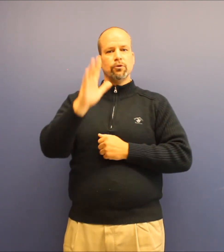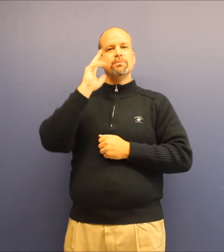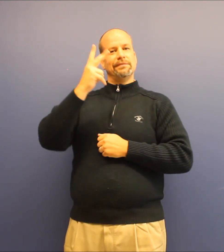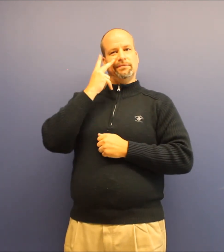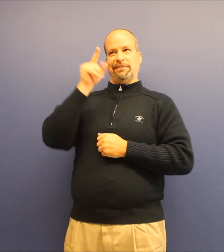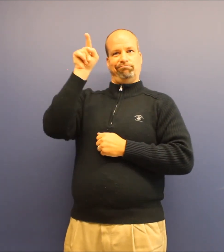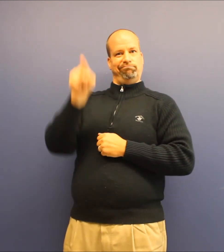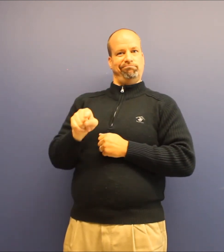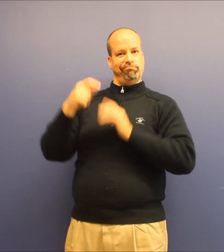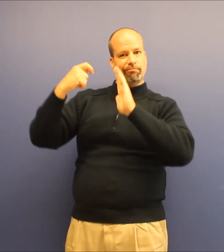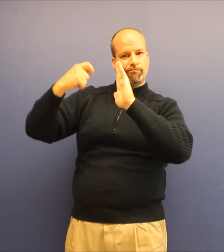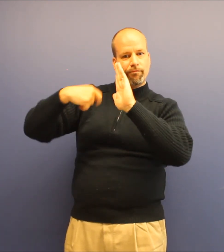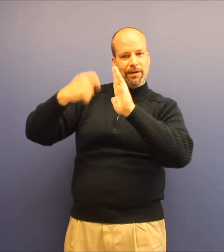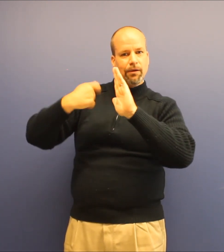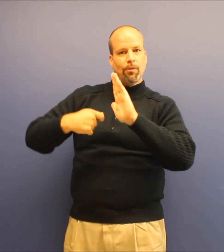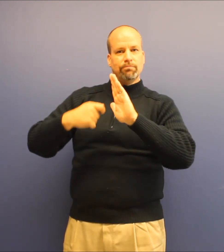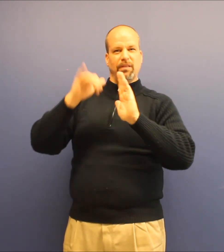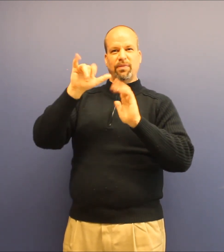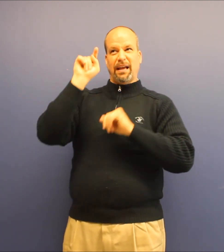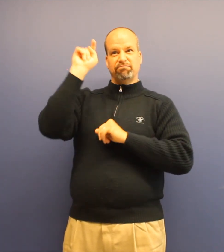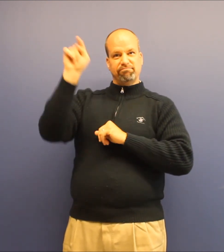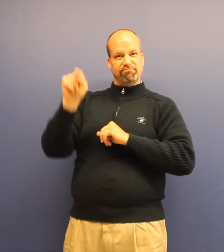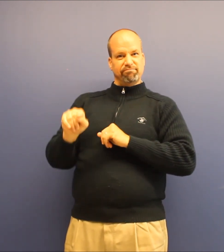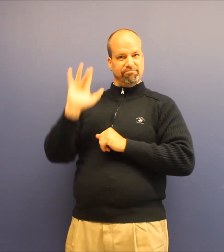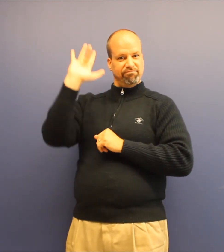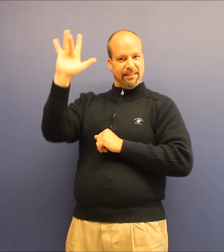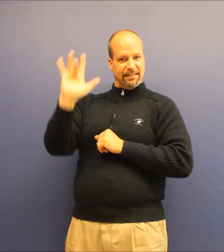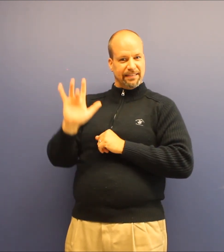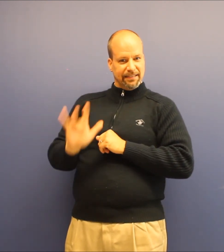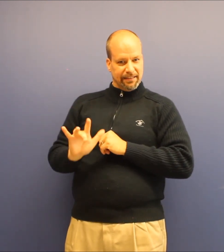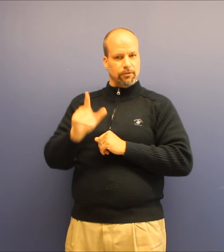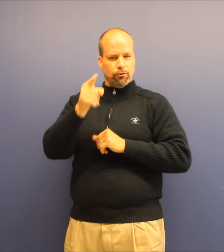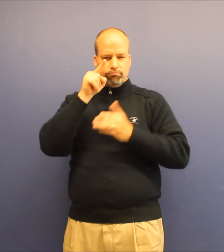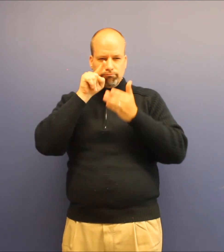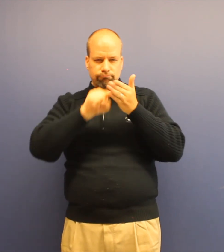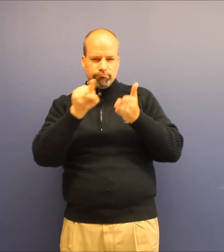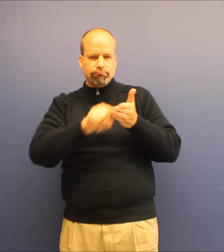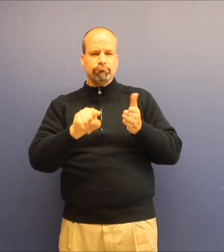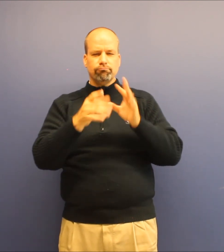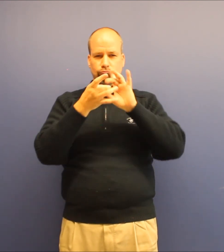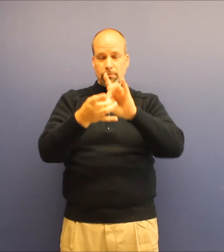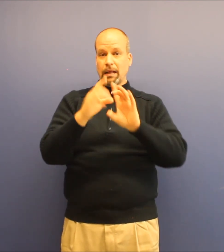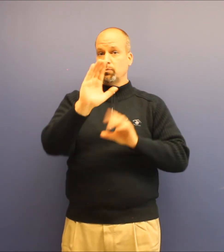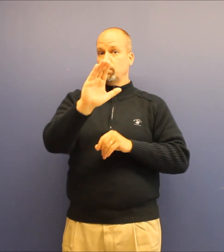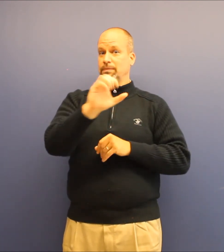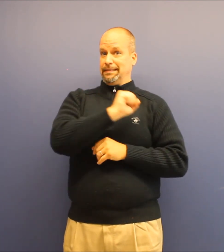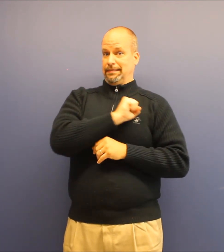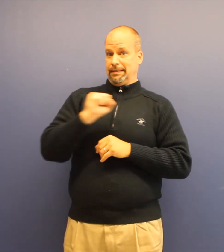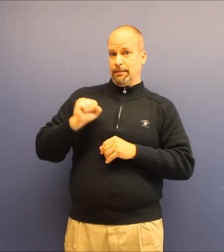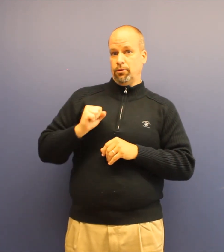You will see the video and links to reach your senators and representatives. Thank you.